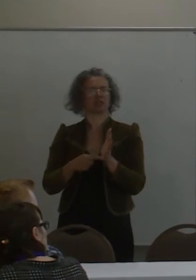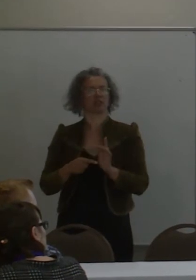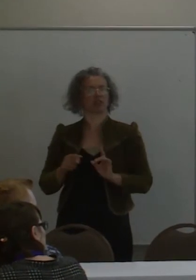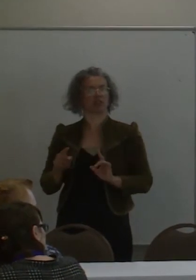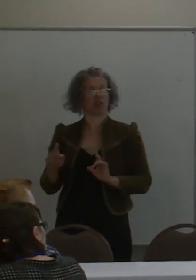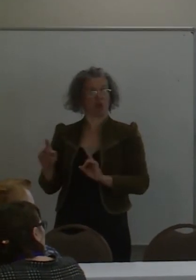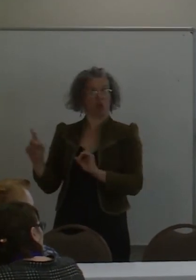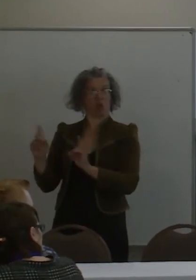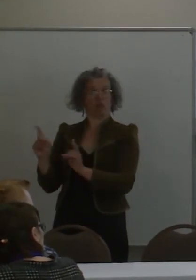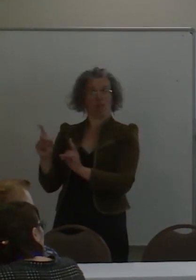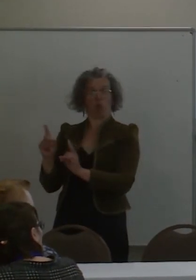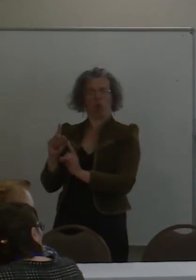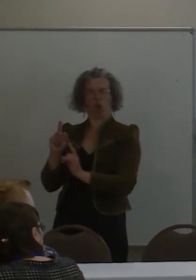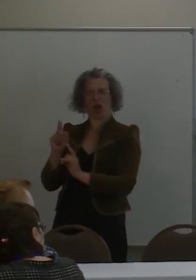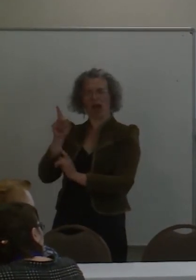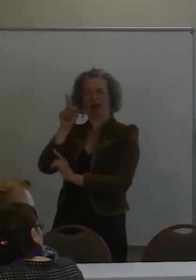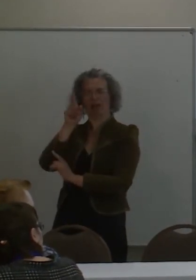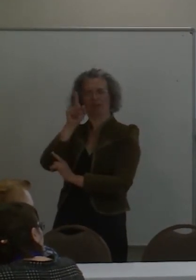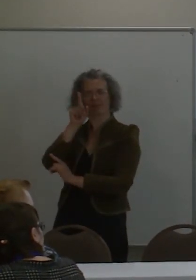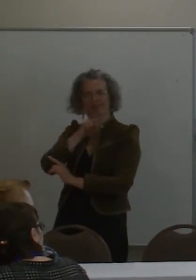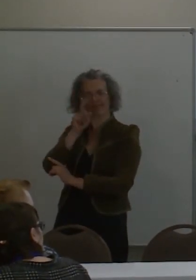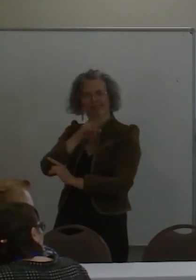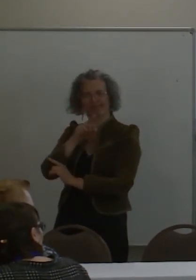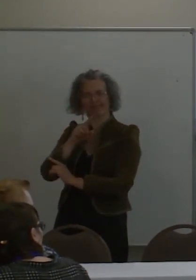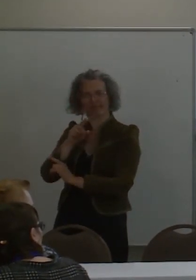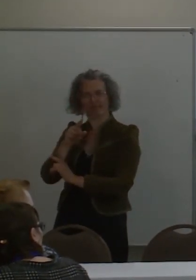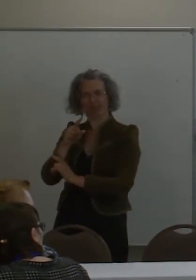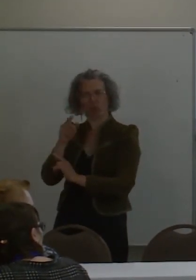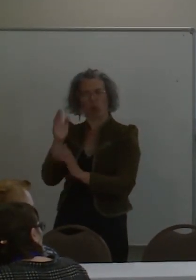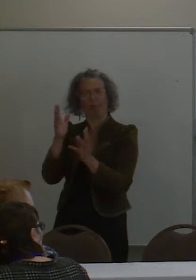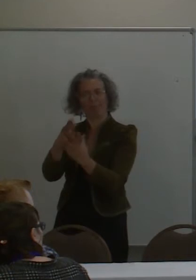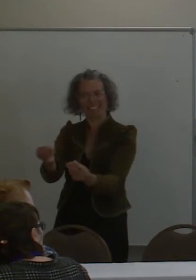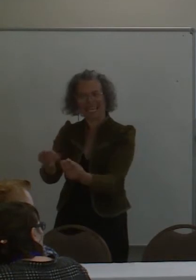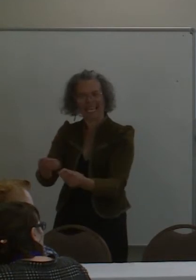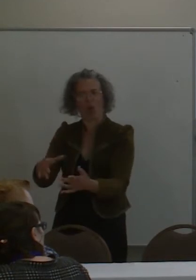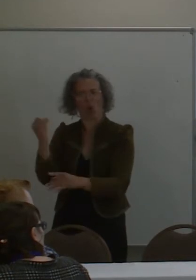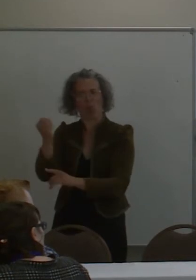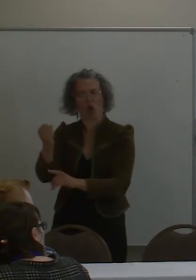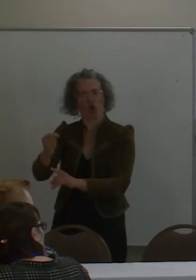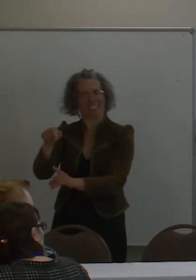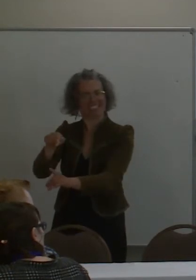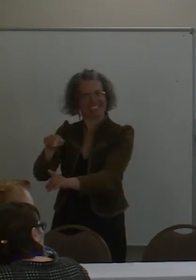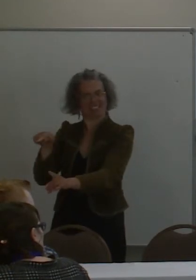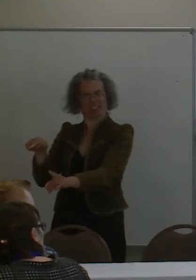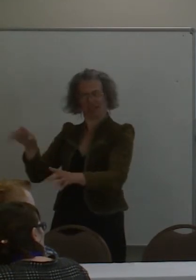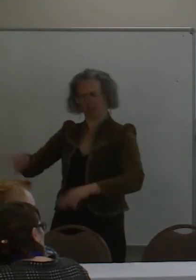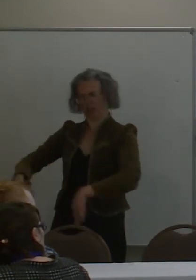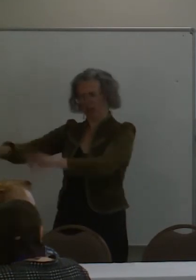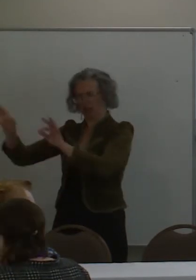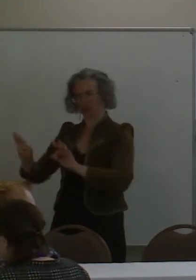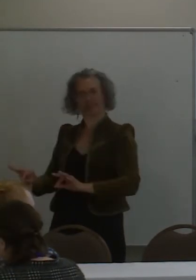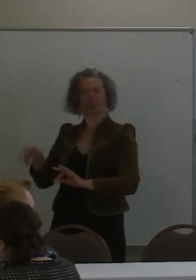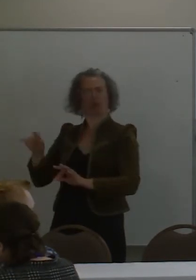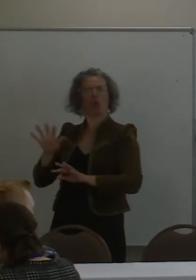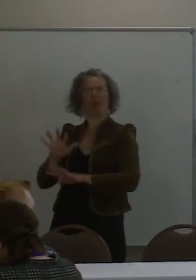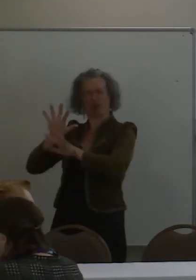and murdered Indigenous women in Vancouver. And it's carried in a commemorative parade every year. So that's actually